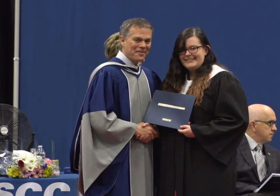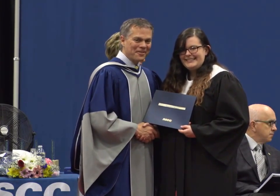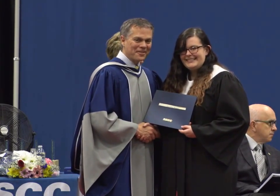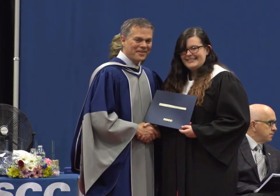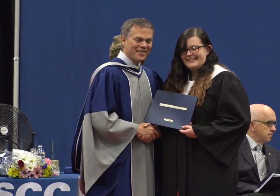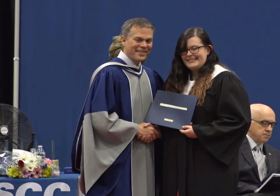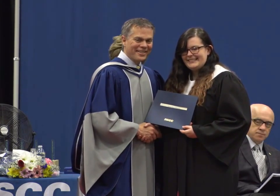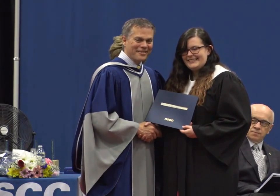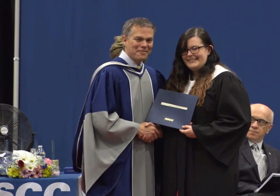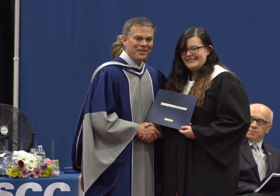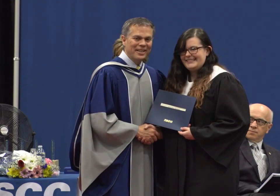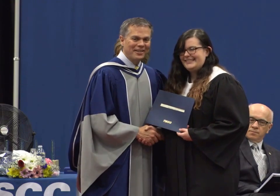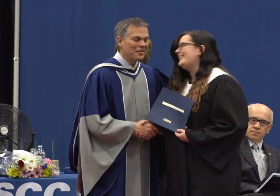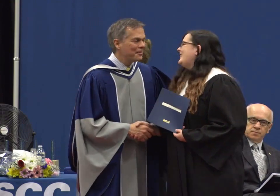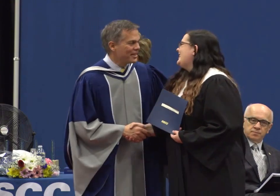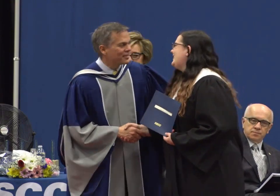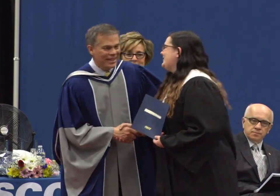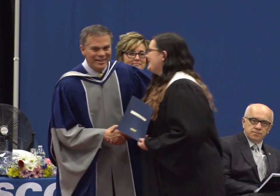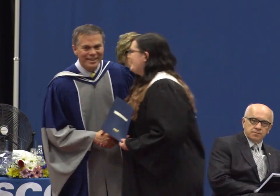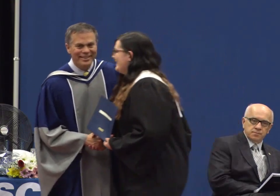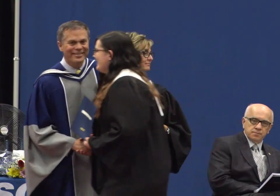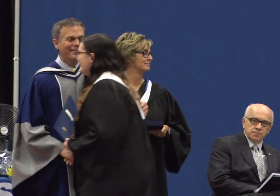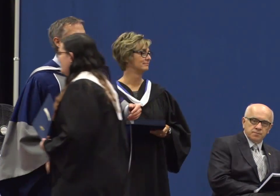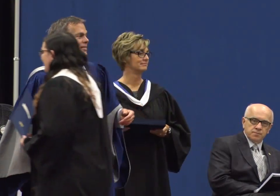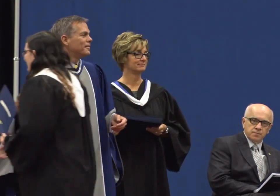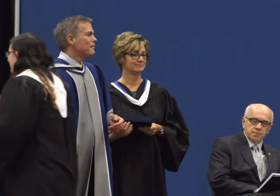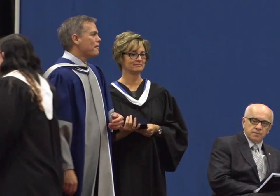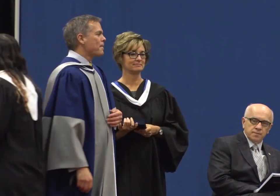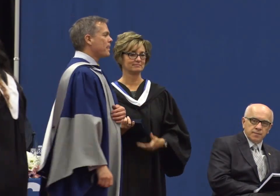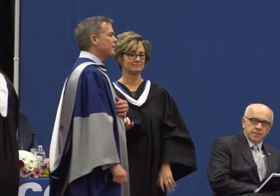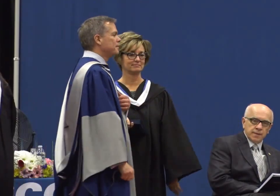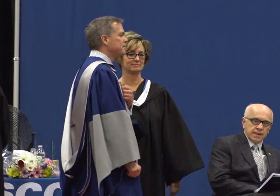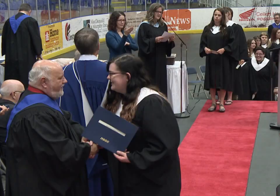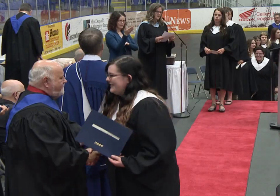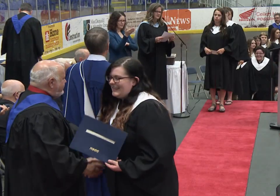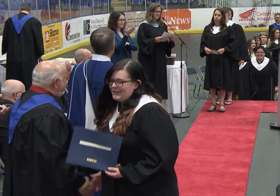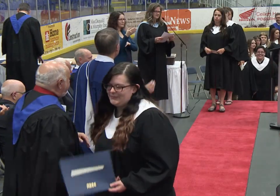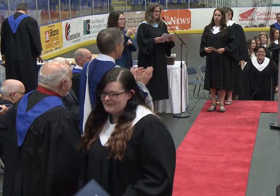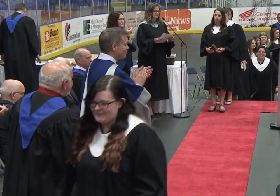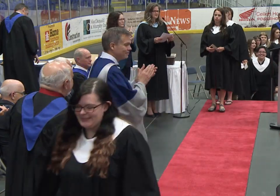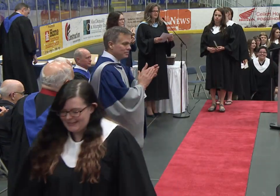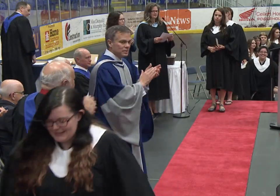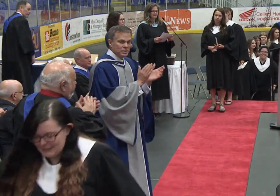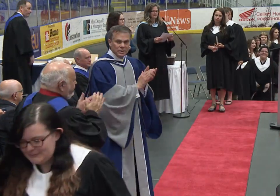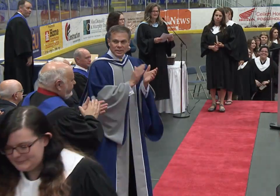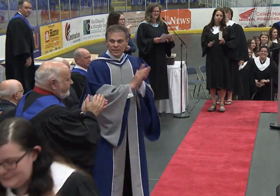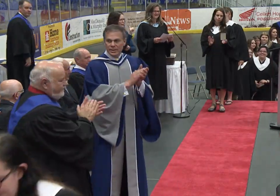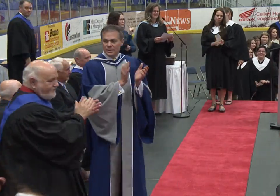Mr. President, the graduates in practical nursing.